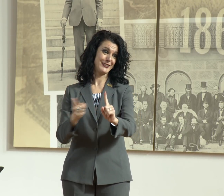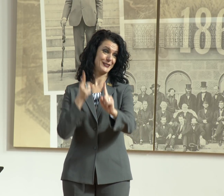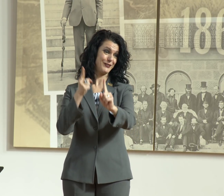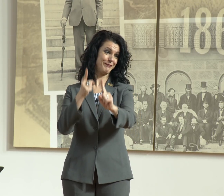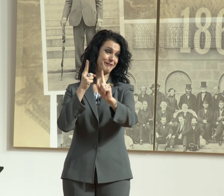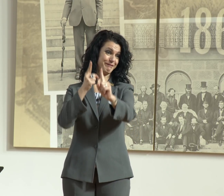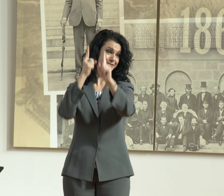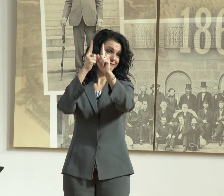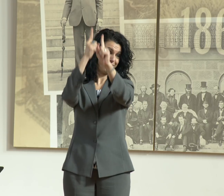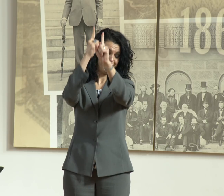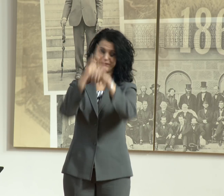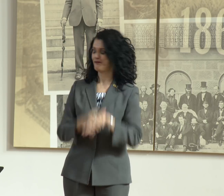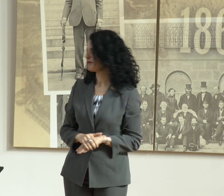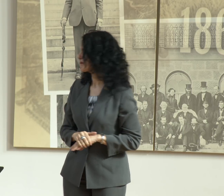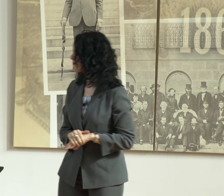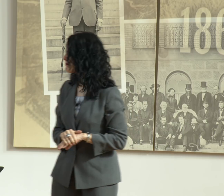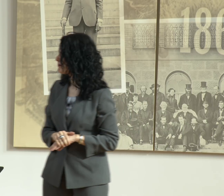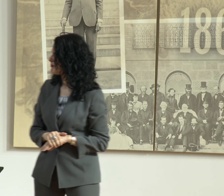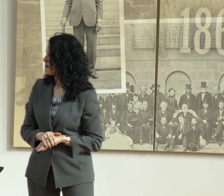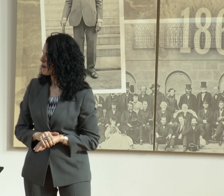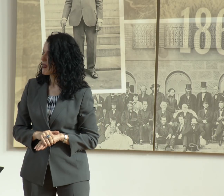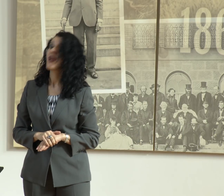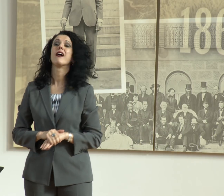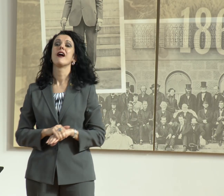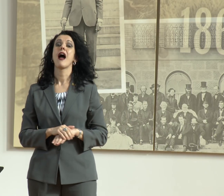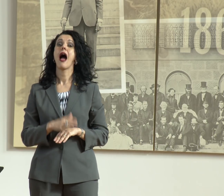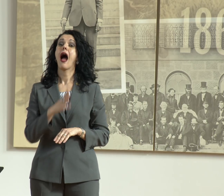can only aspire to.